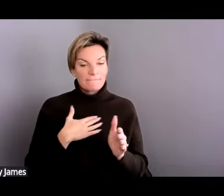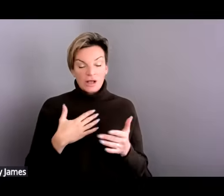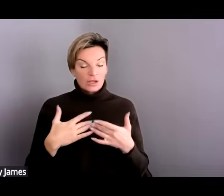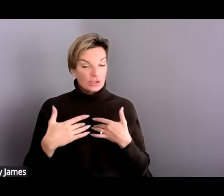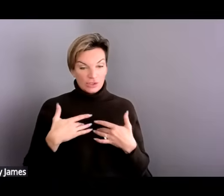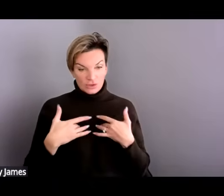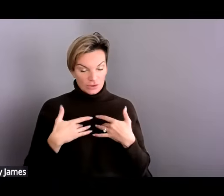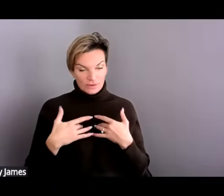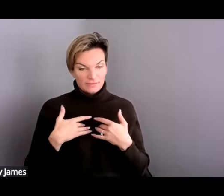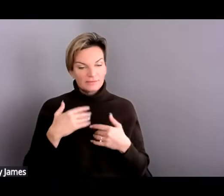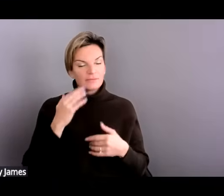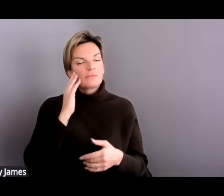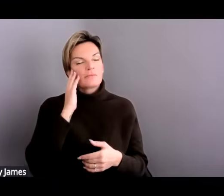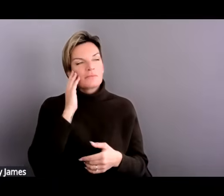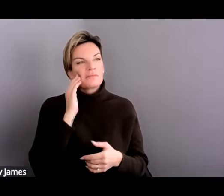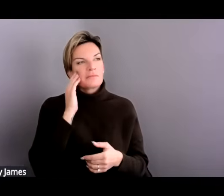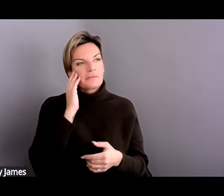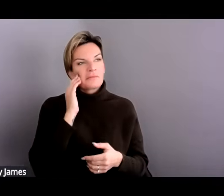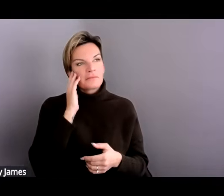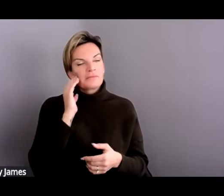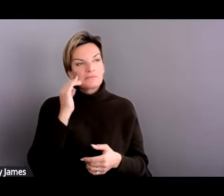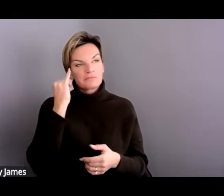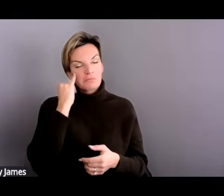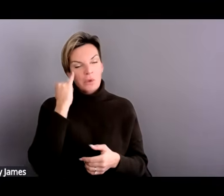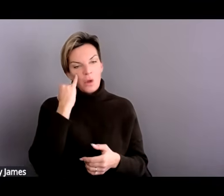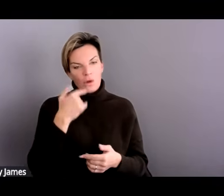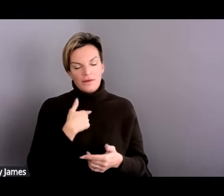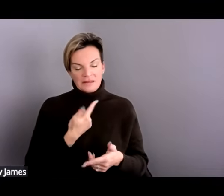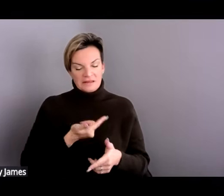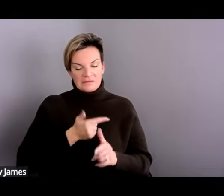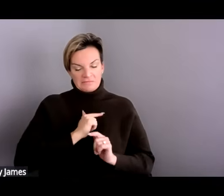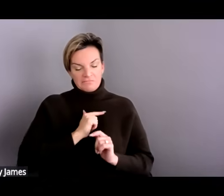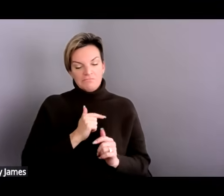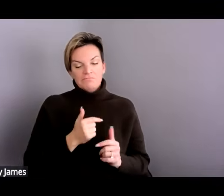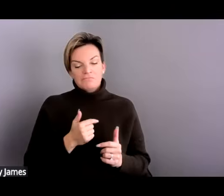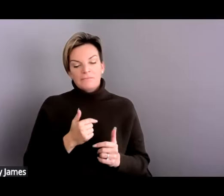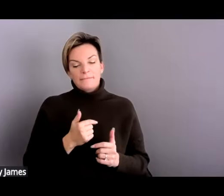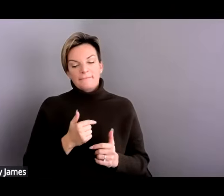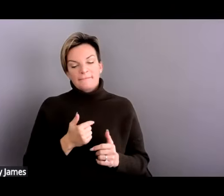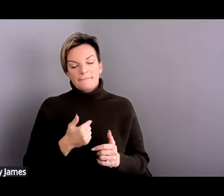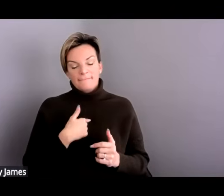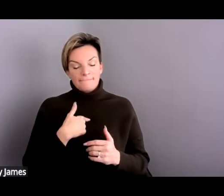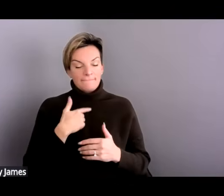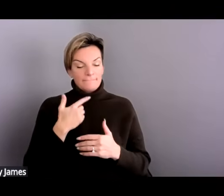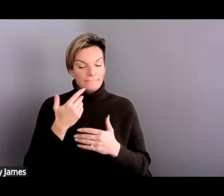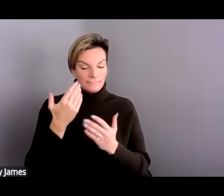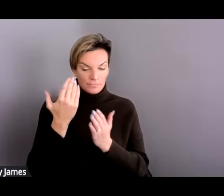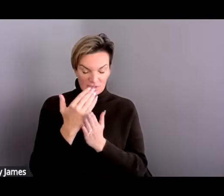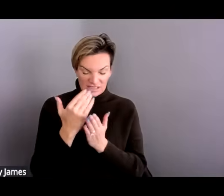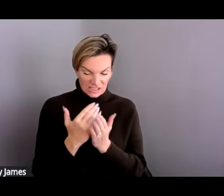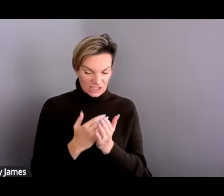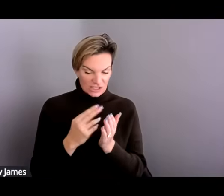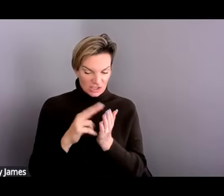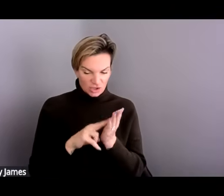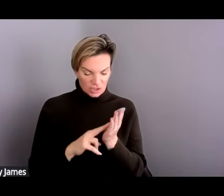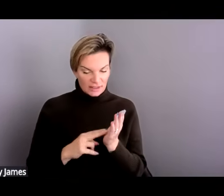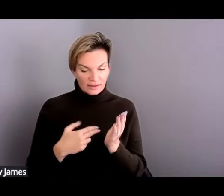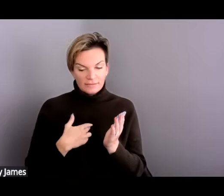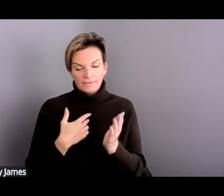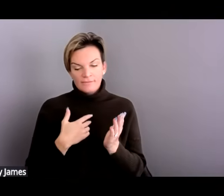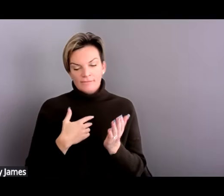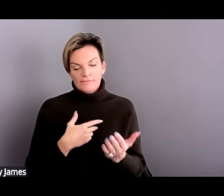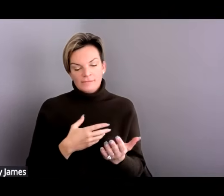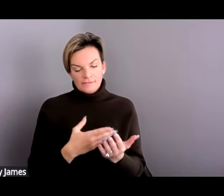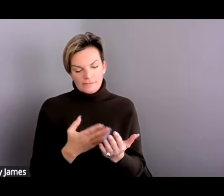I were somebody who was processing a petition or looking at a petition or thinking of challenging a